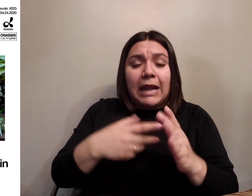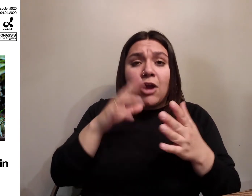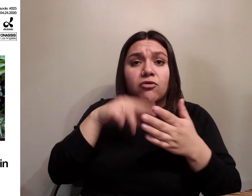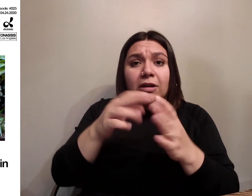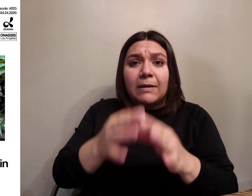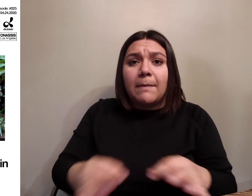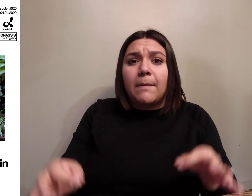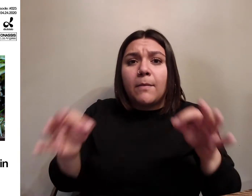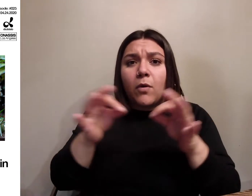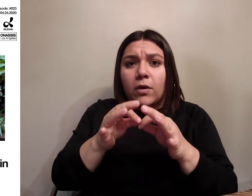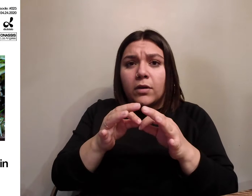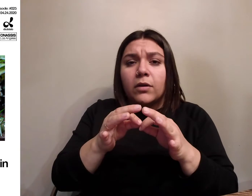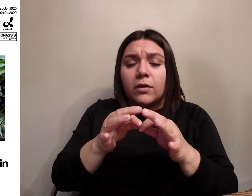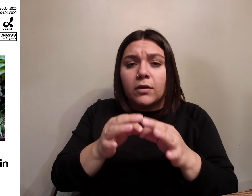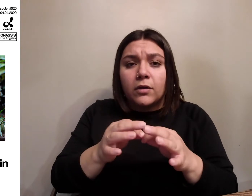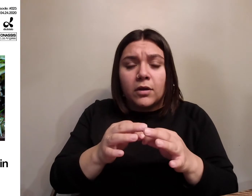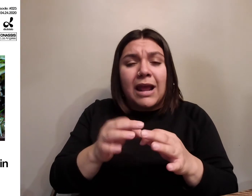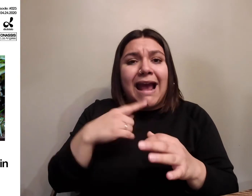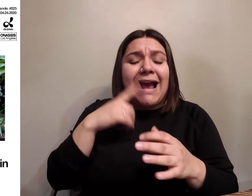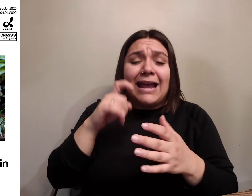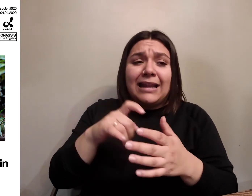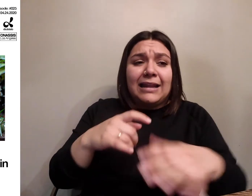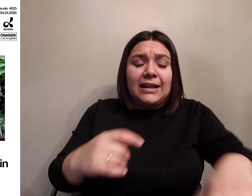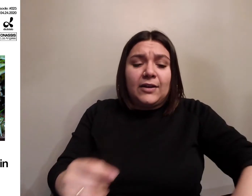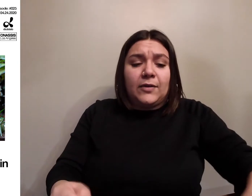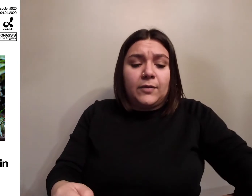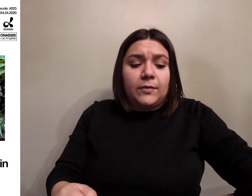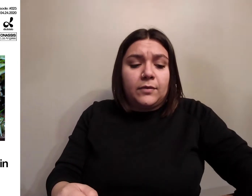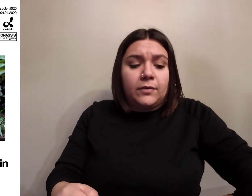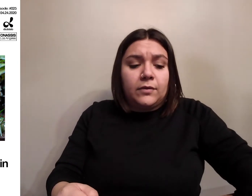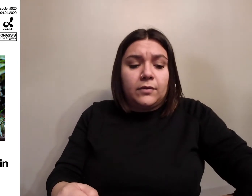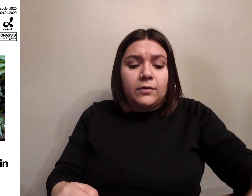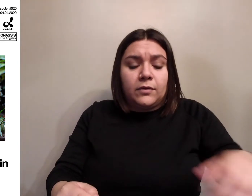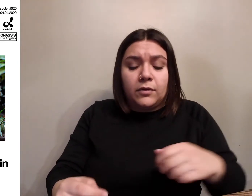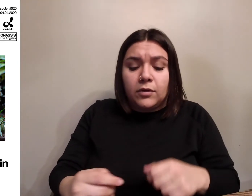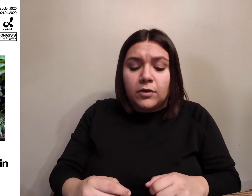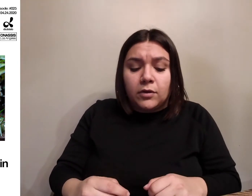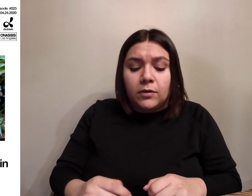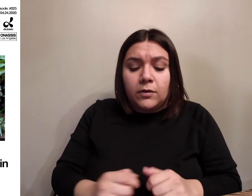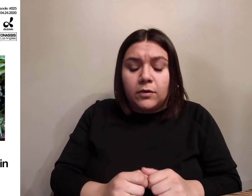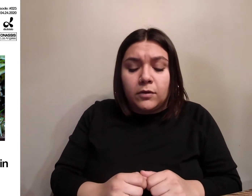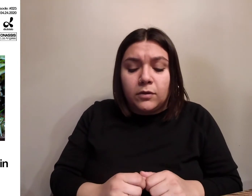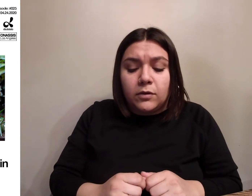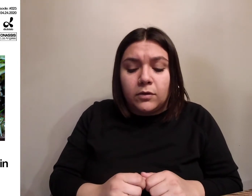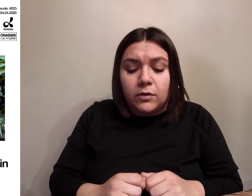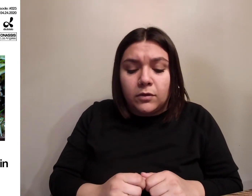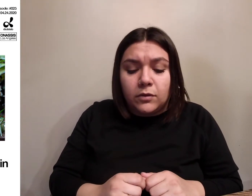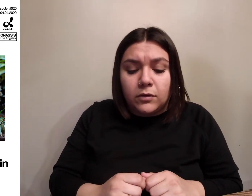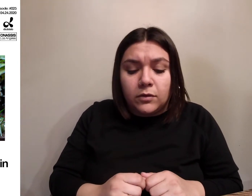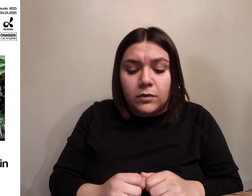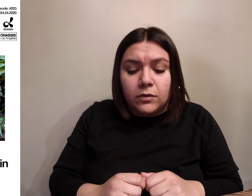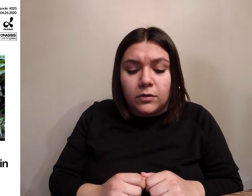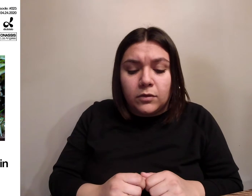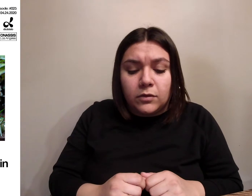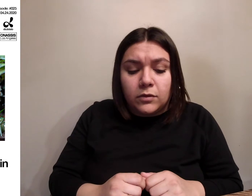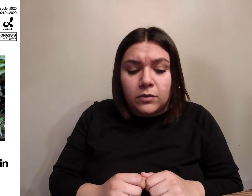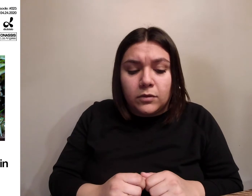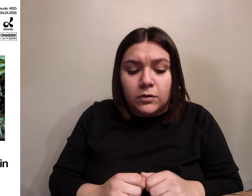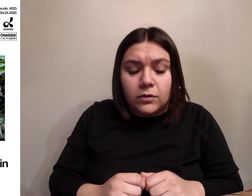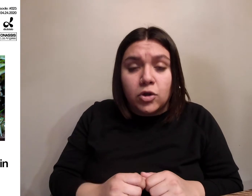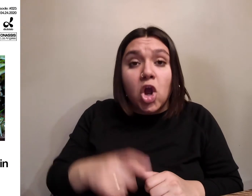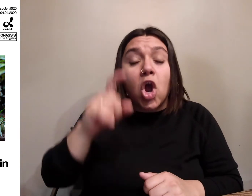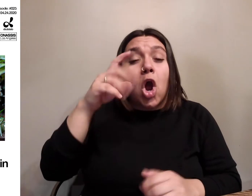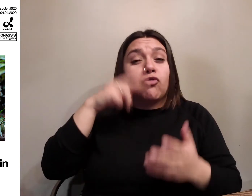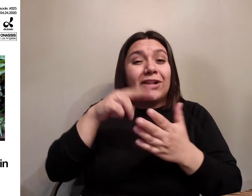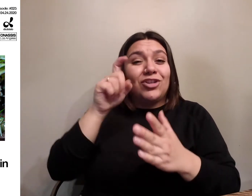non-fiction, they say, well, I read important stuff. I read history. I read politics. I read about economy. I don't have time for fiction. Or